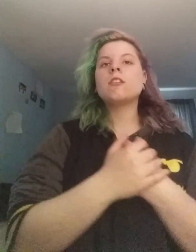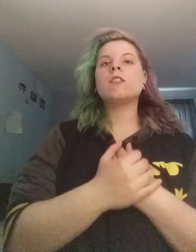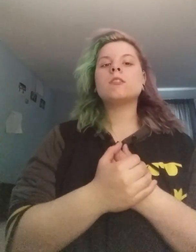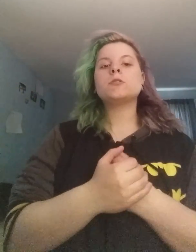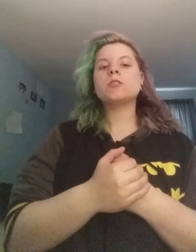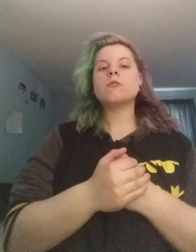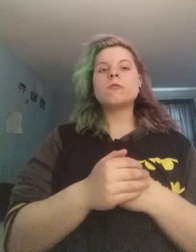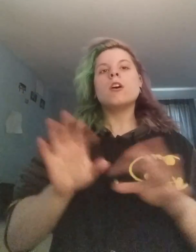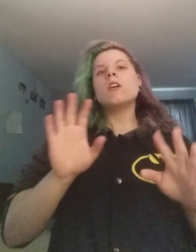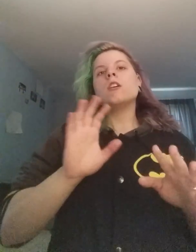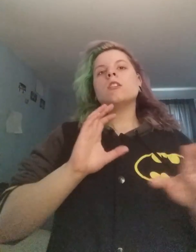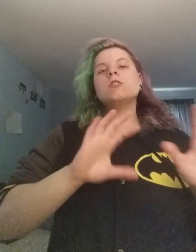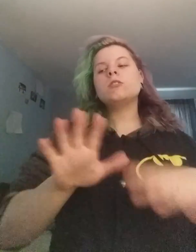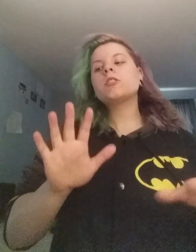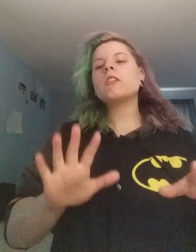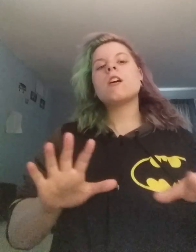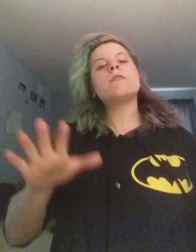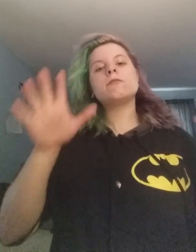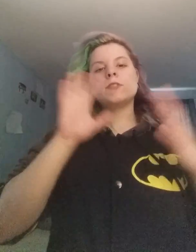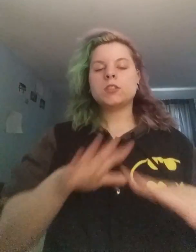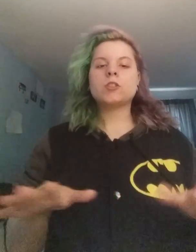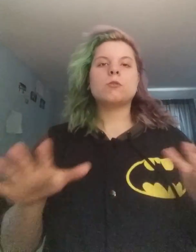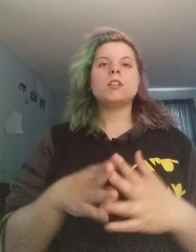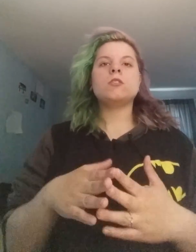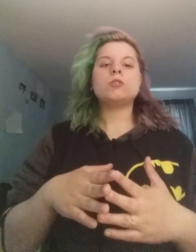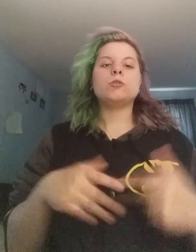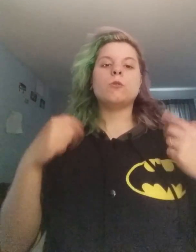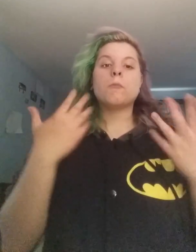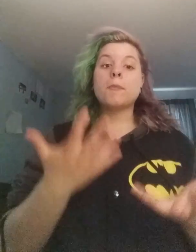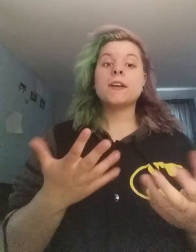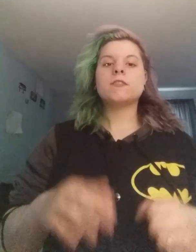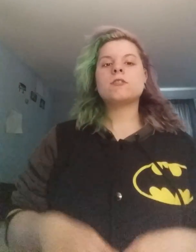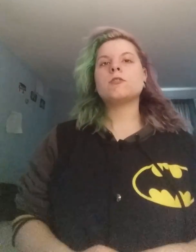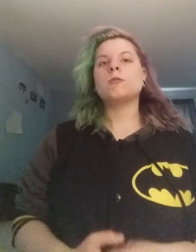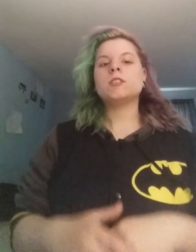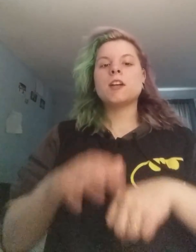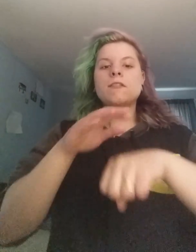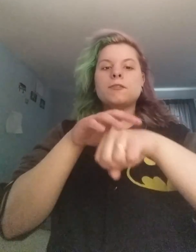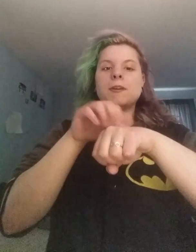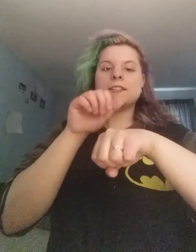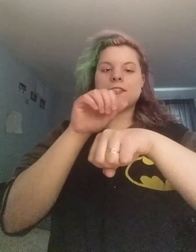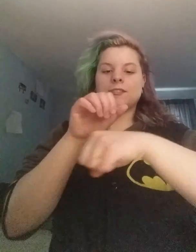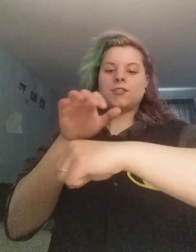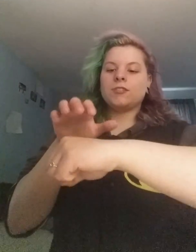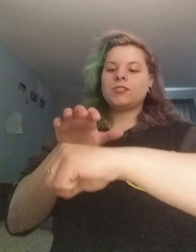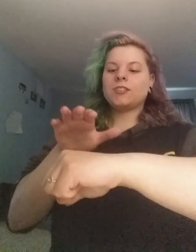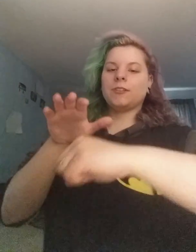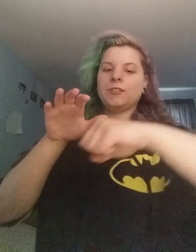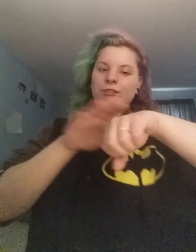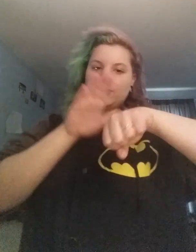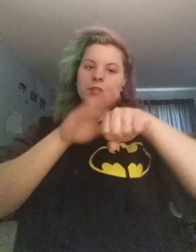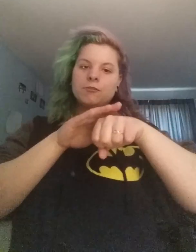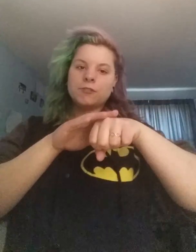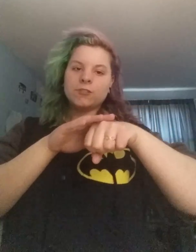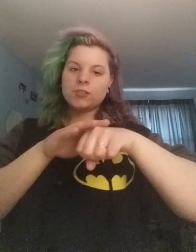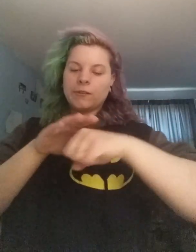um so to start off let's go into pets so the sign for pets is just you take your fist